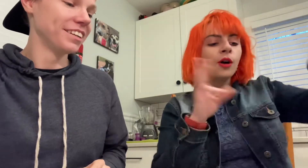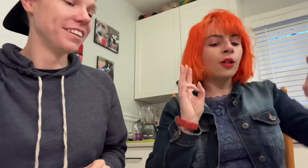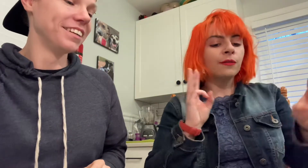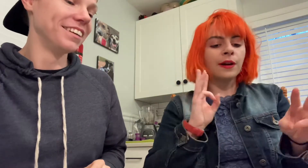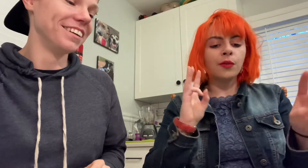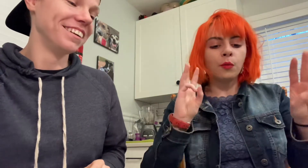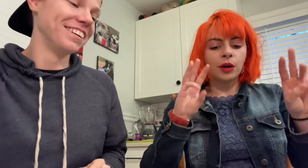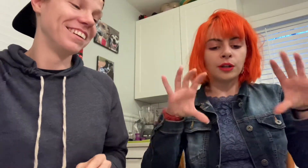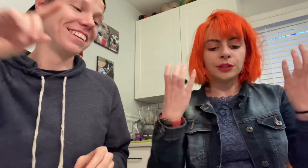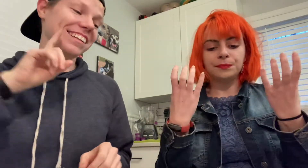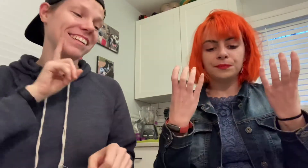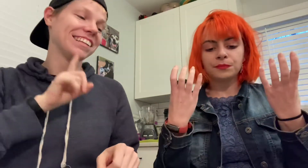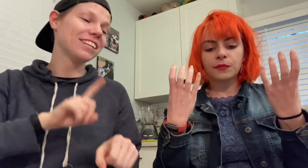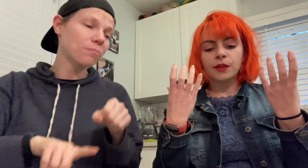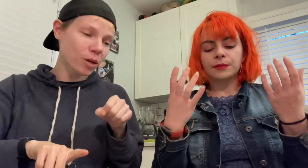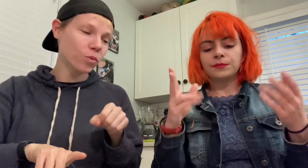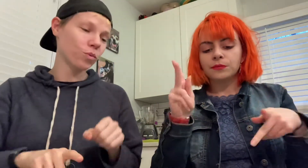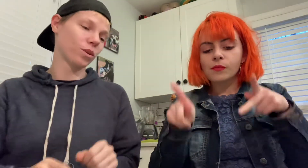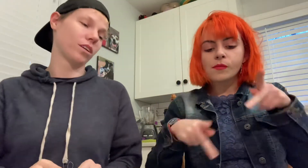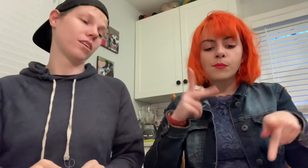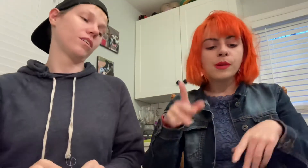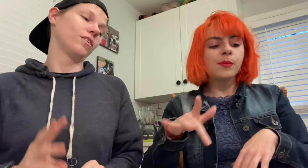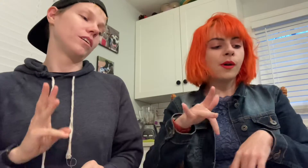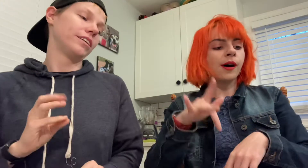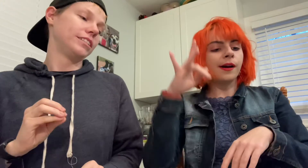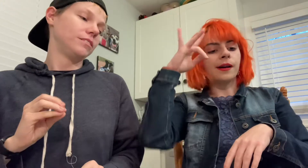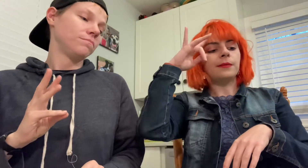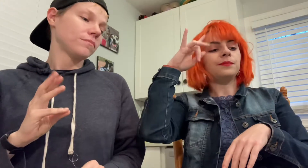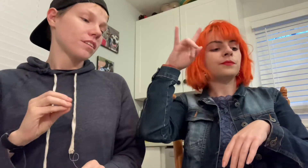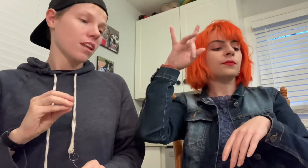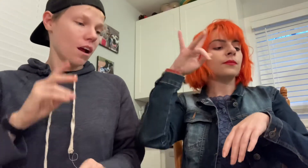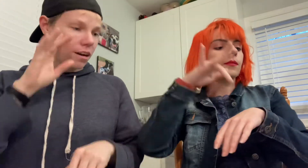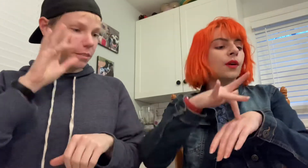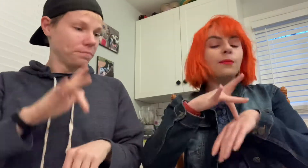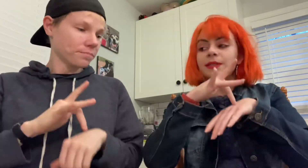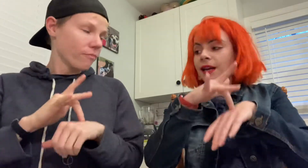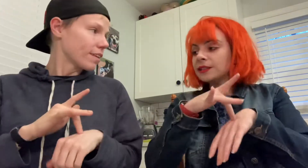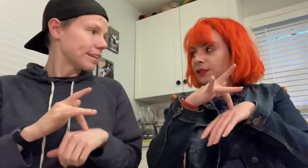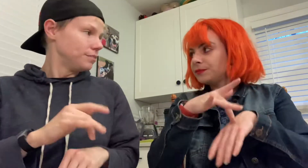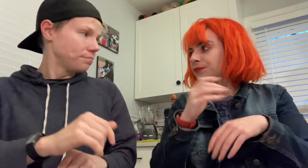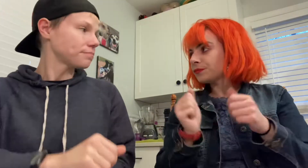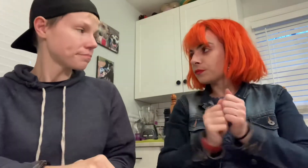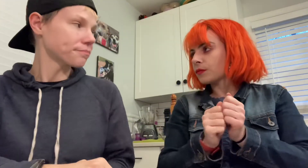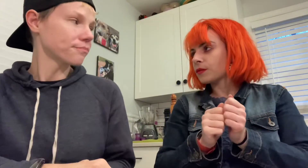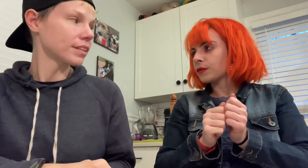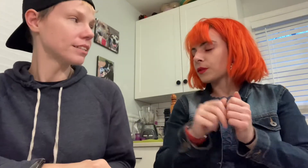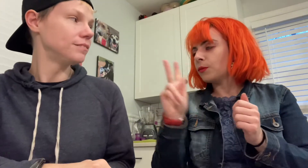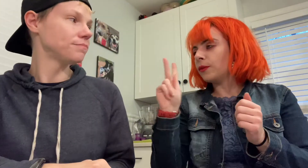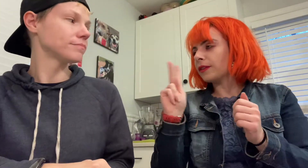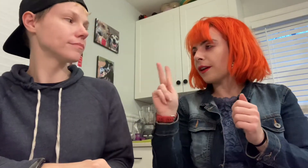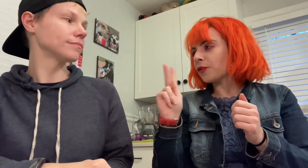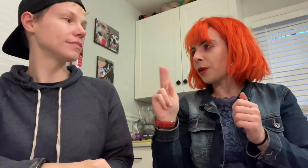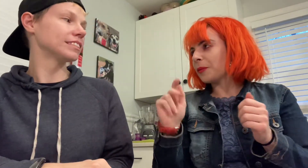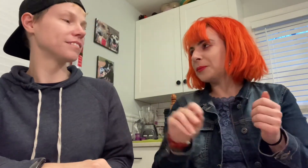all around the world, people are obsessed with ketchup.